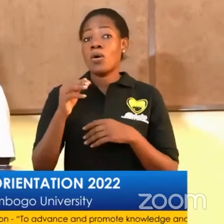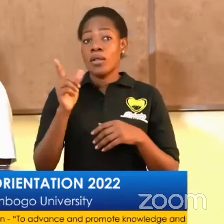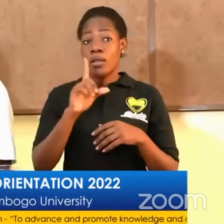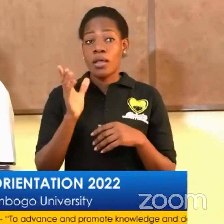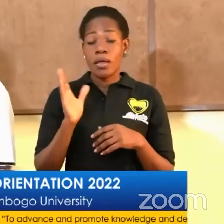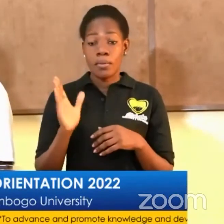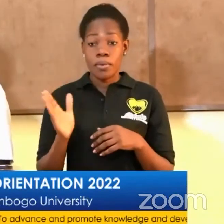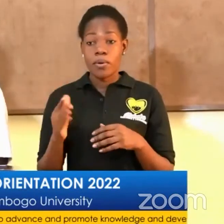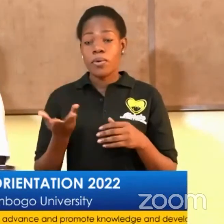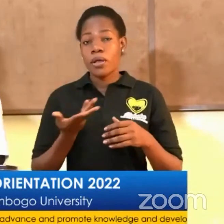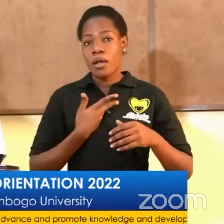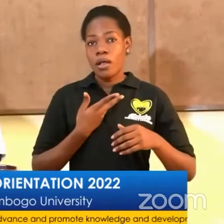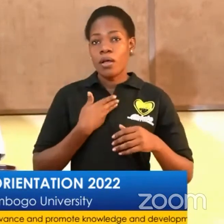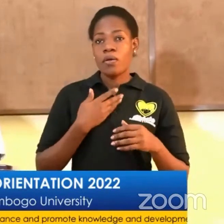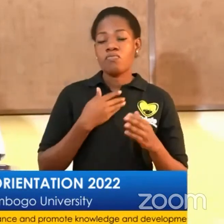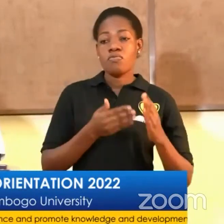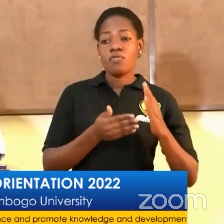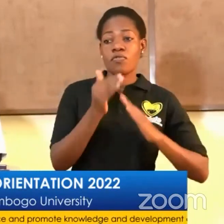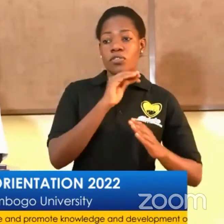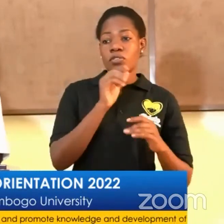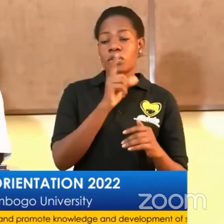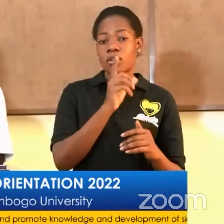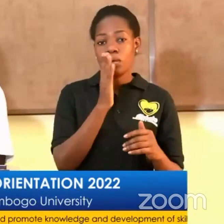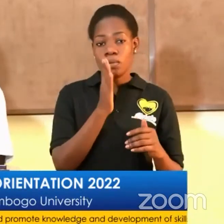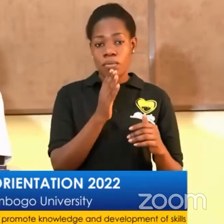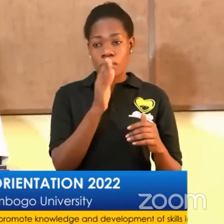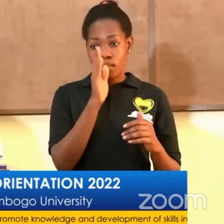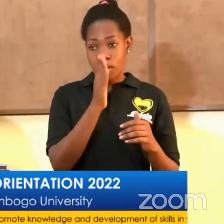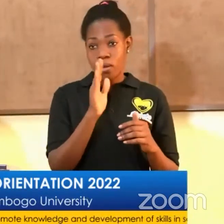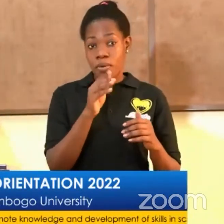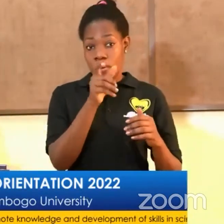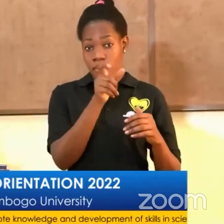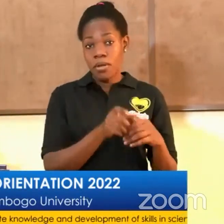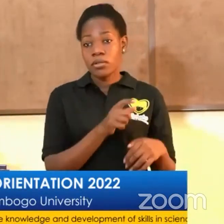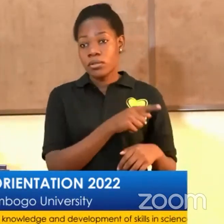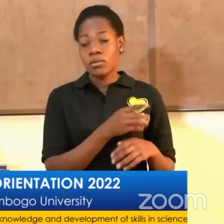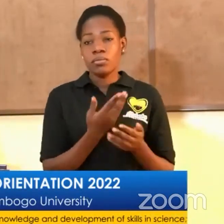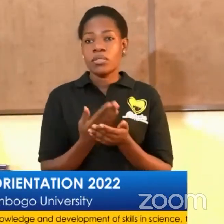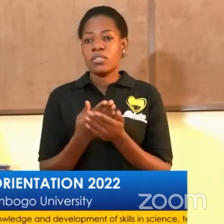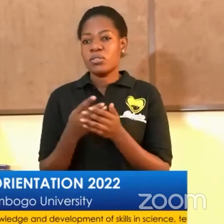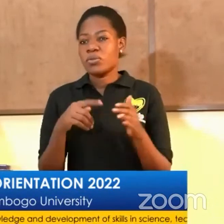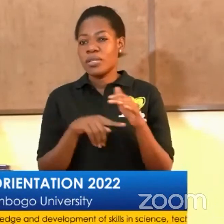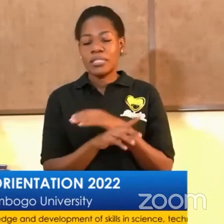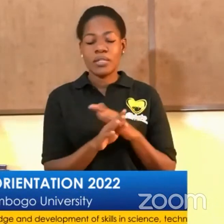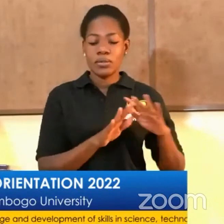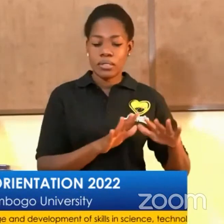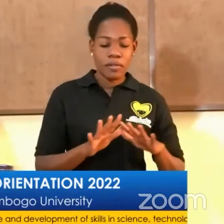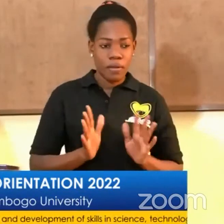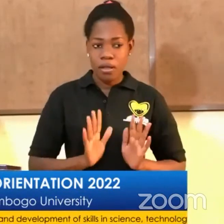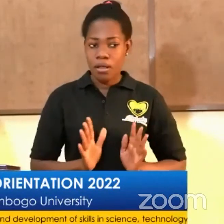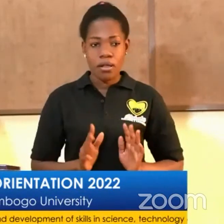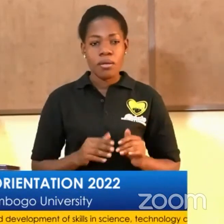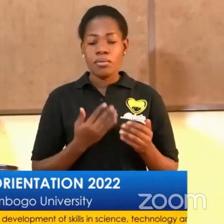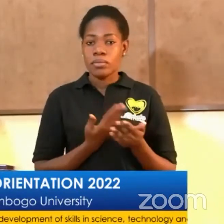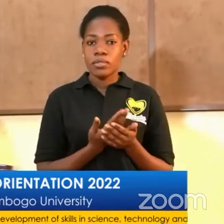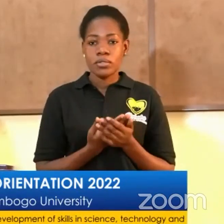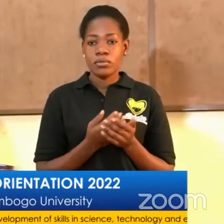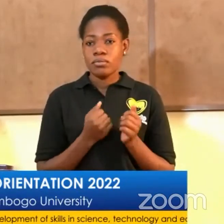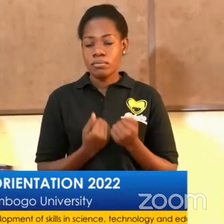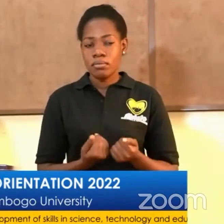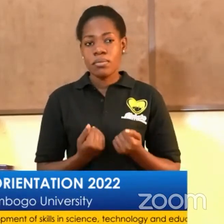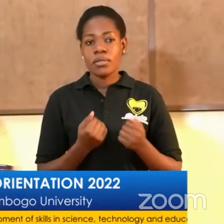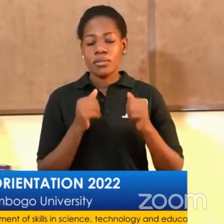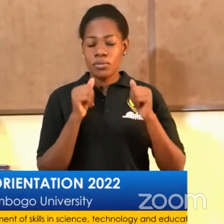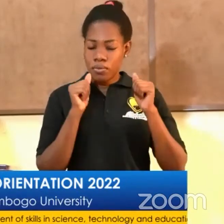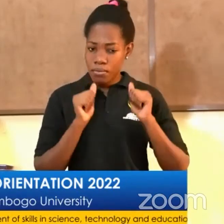have professional librarians. Please don't go there and suffer. Consult where you can,